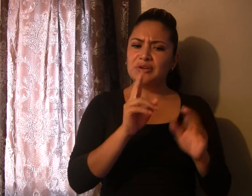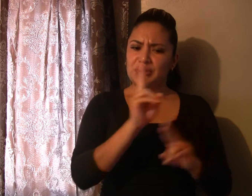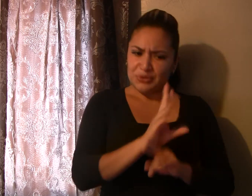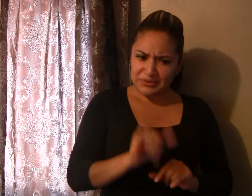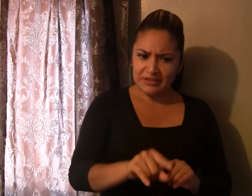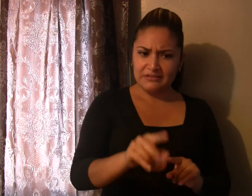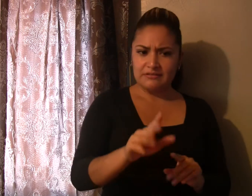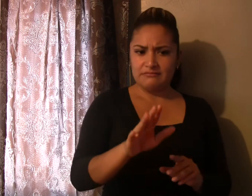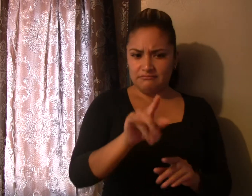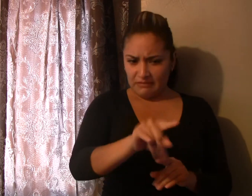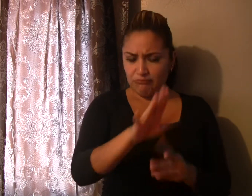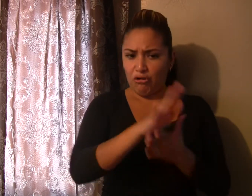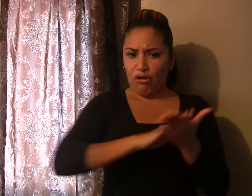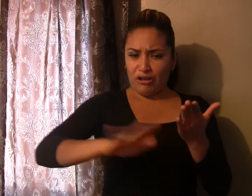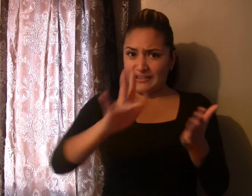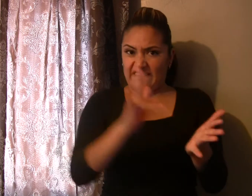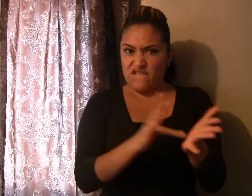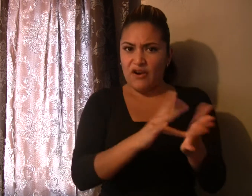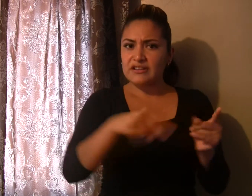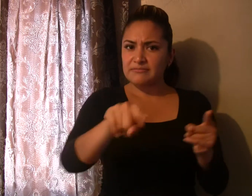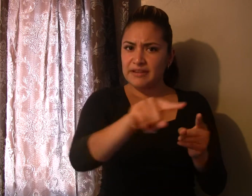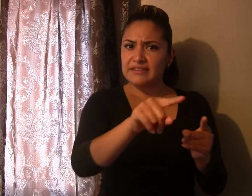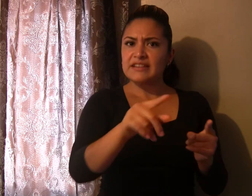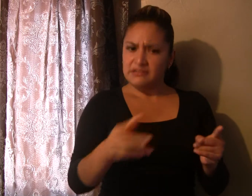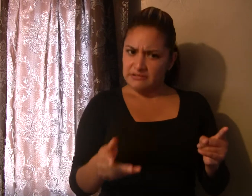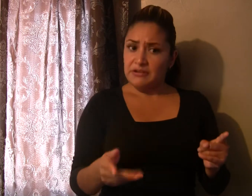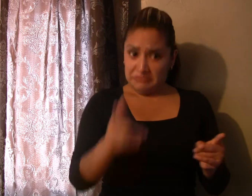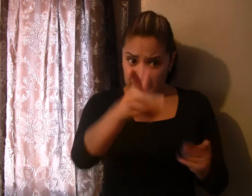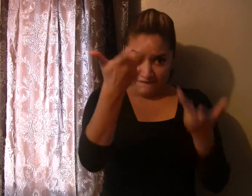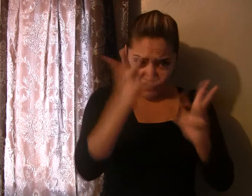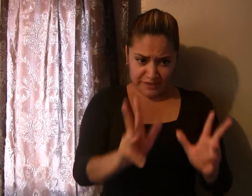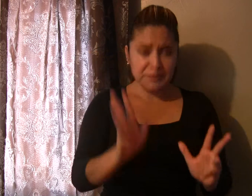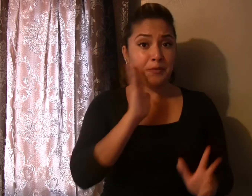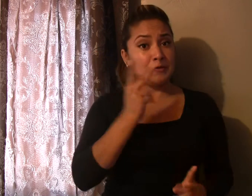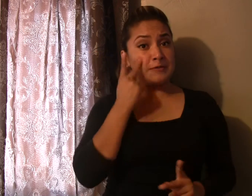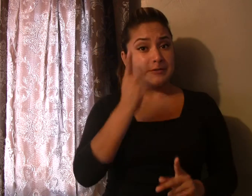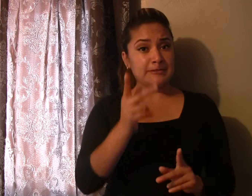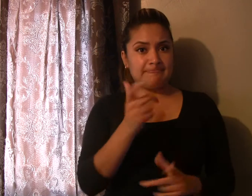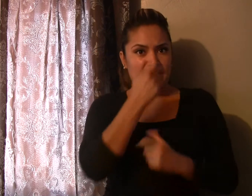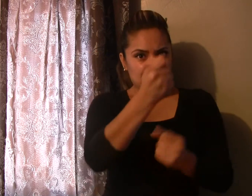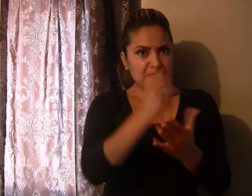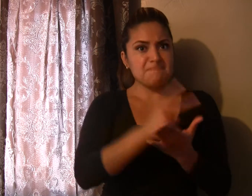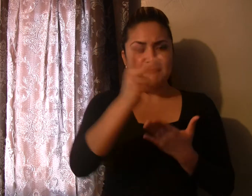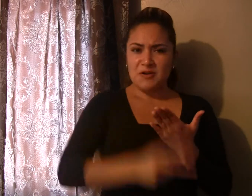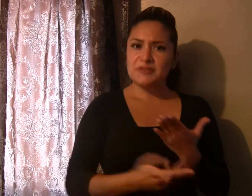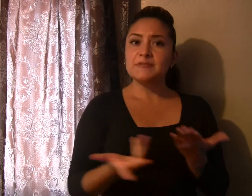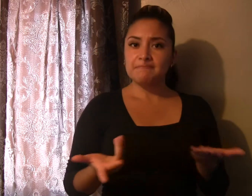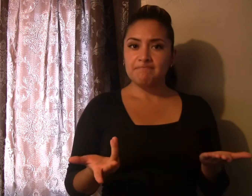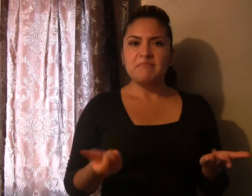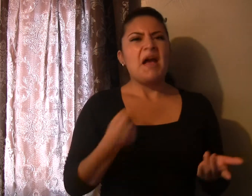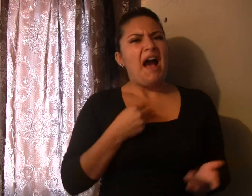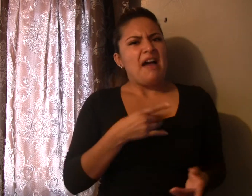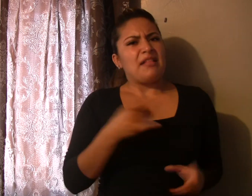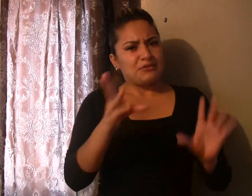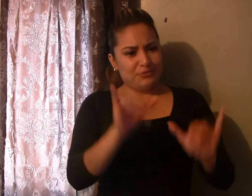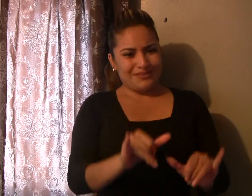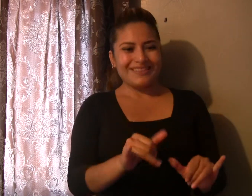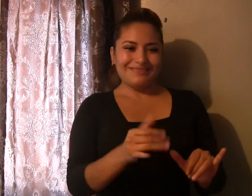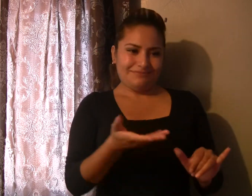level, you really get some kind of interesting projects. And so that's one thing I like to do with this reading class that I teach.